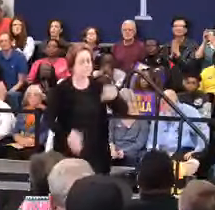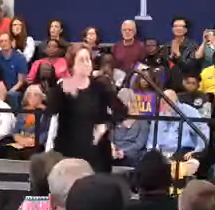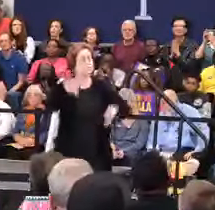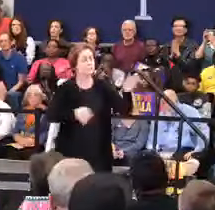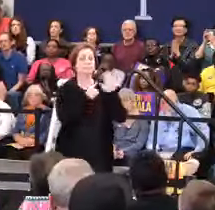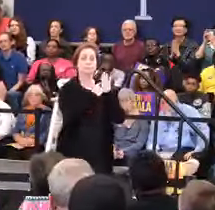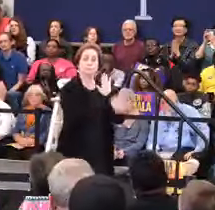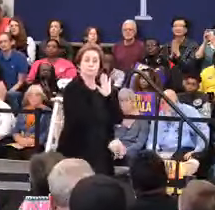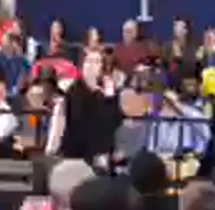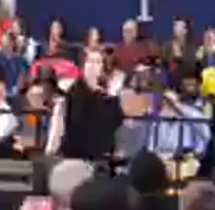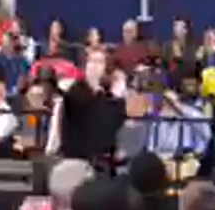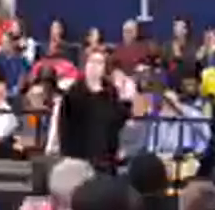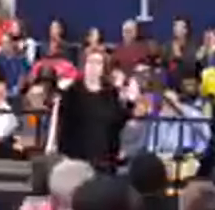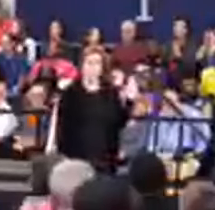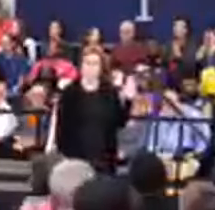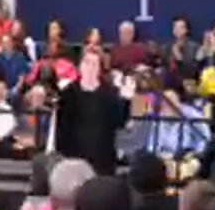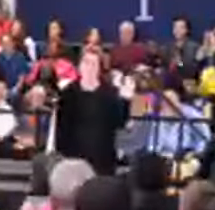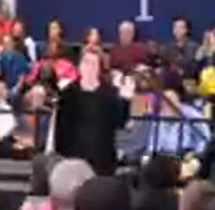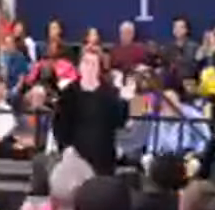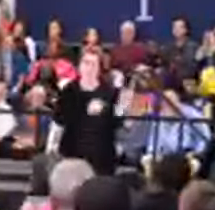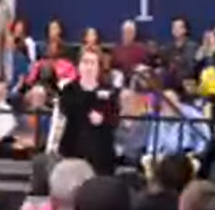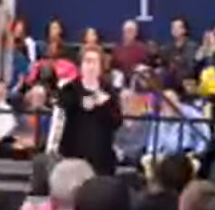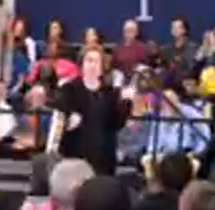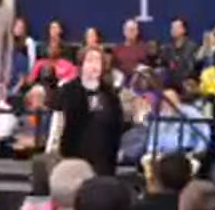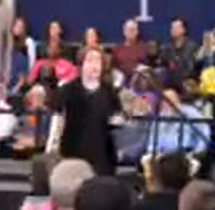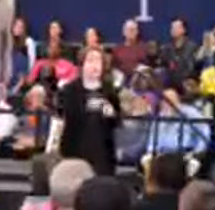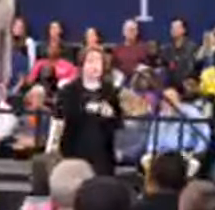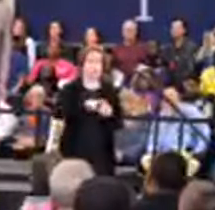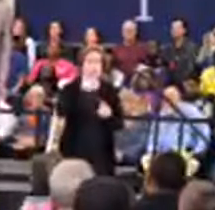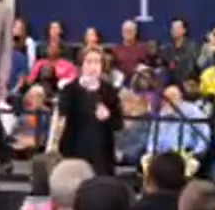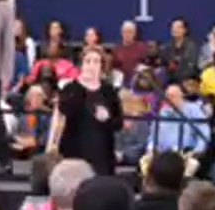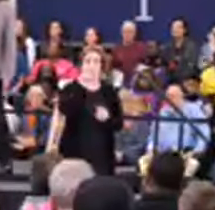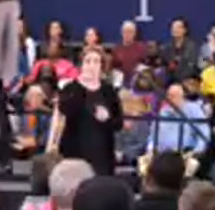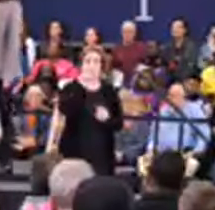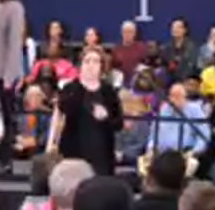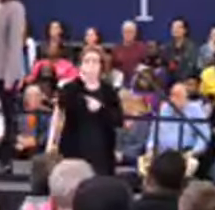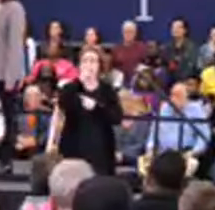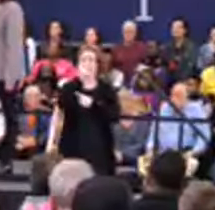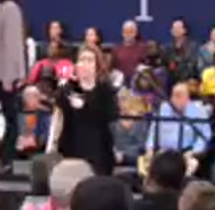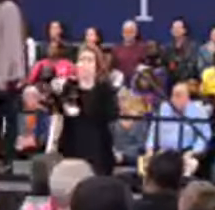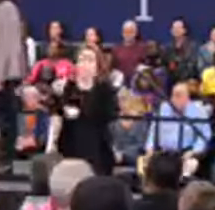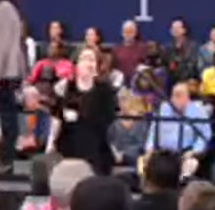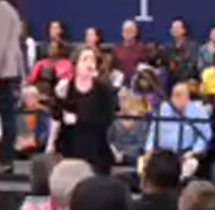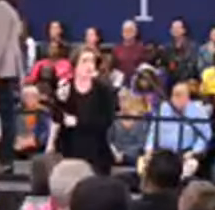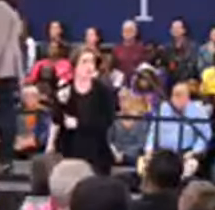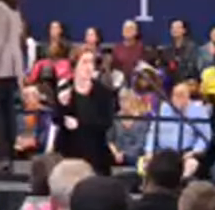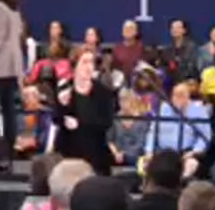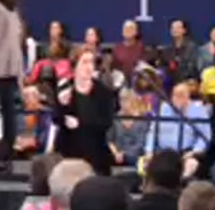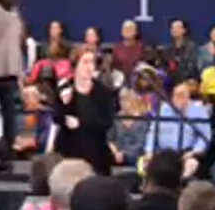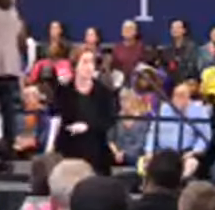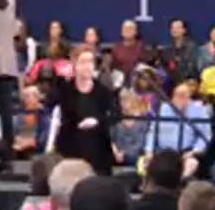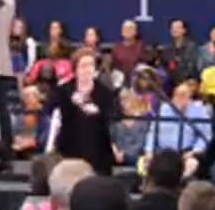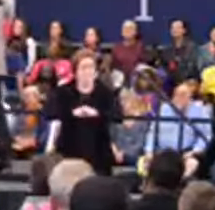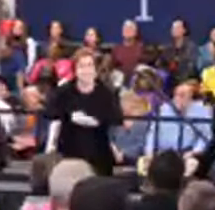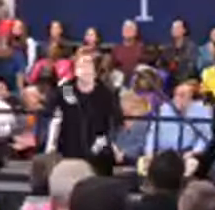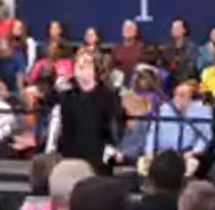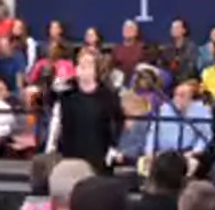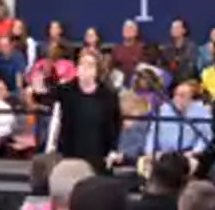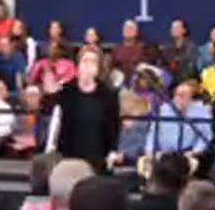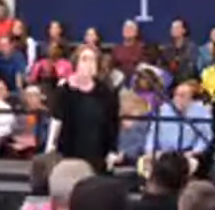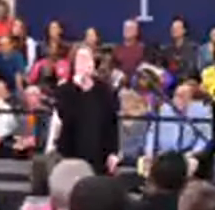the ballot. When Aunt Tatiana is sitting in her home